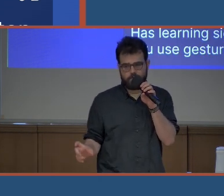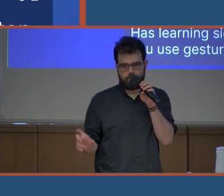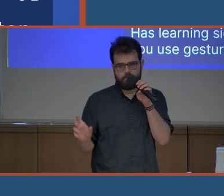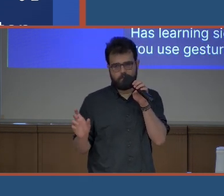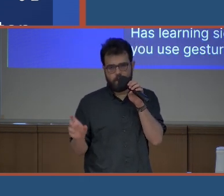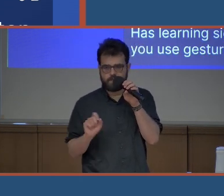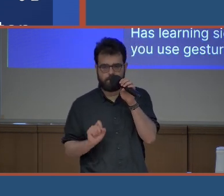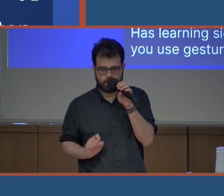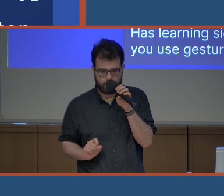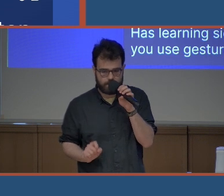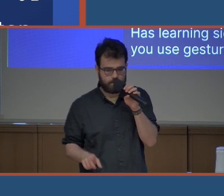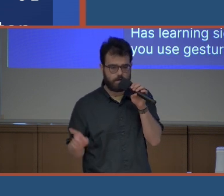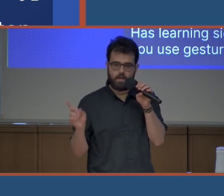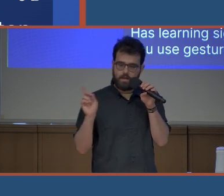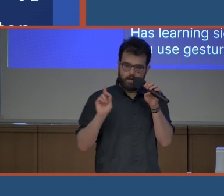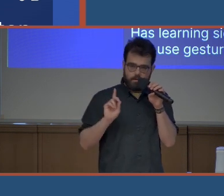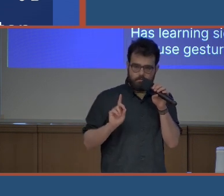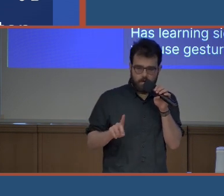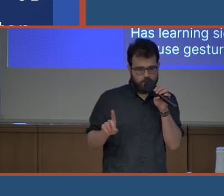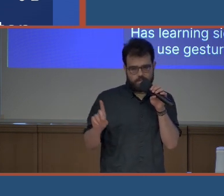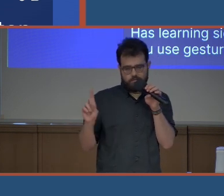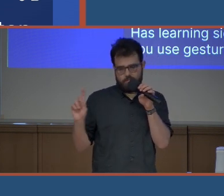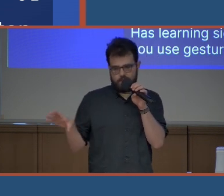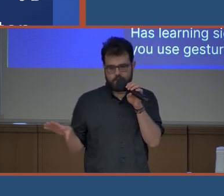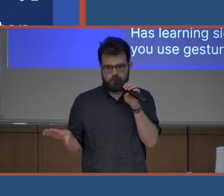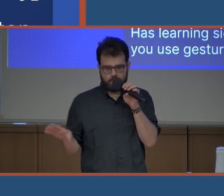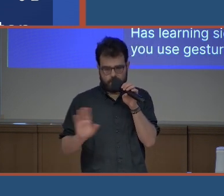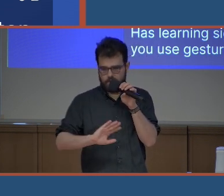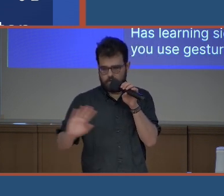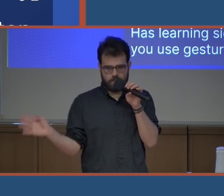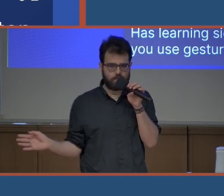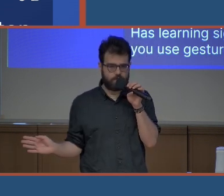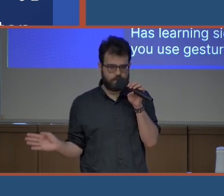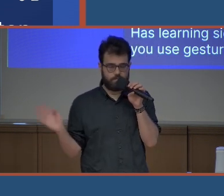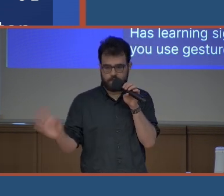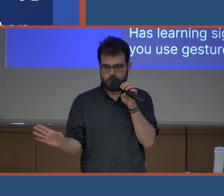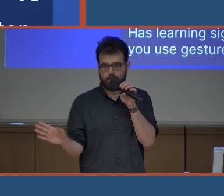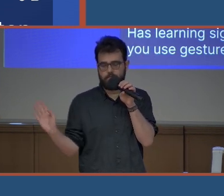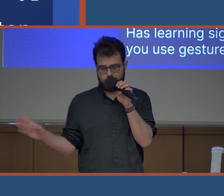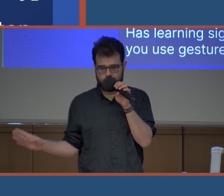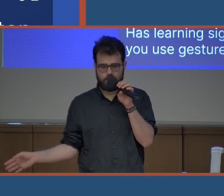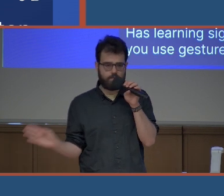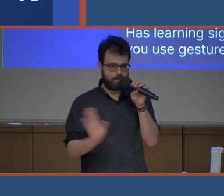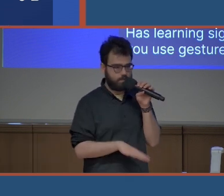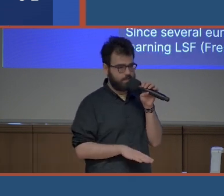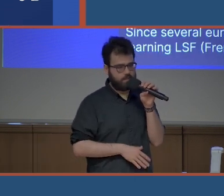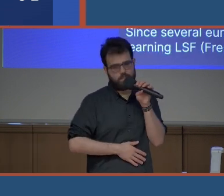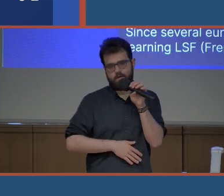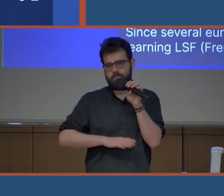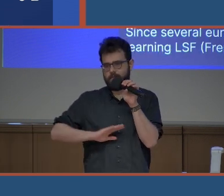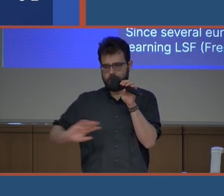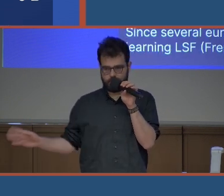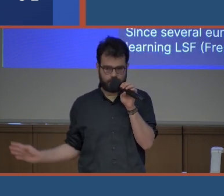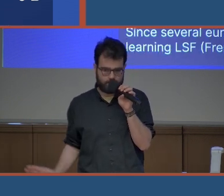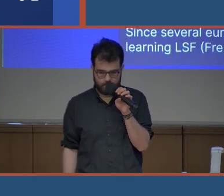are quite similar to each other, but BSL, that's another history. So BSL, British Sign Language, and American Sign Language